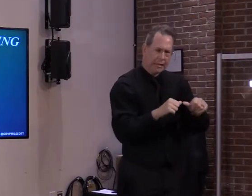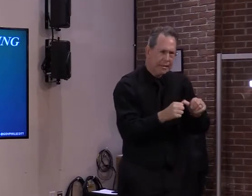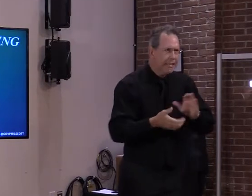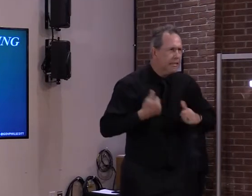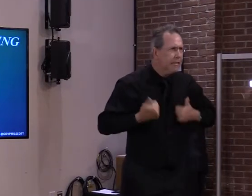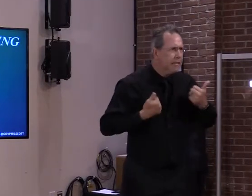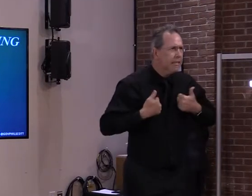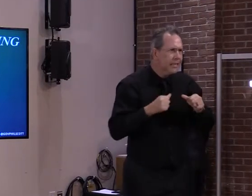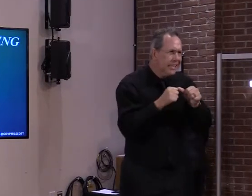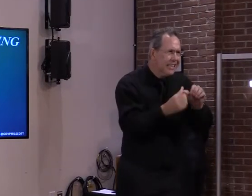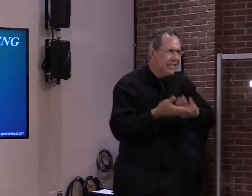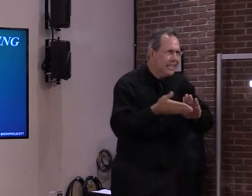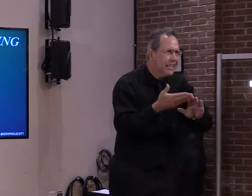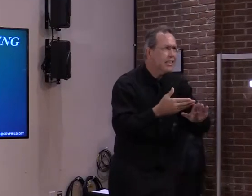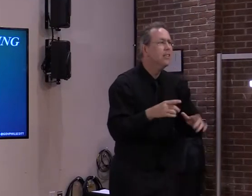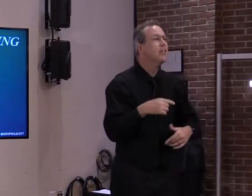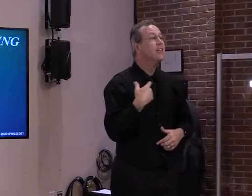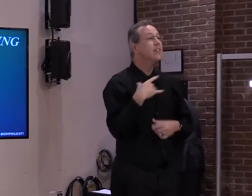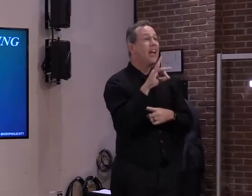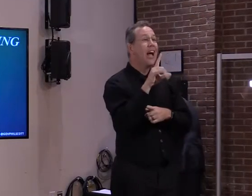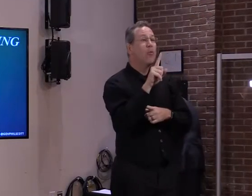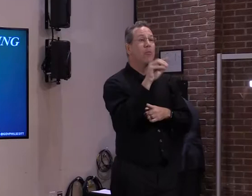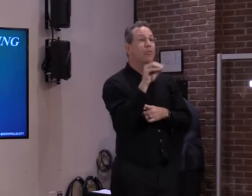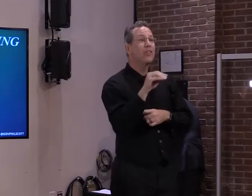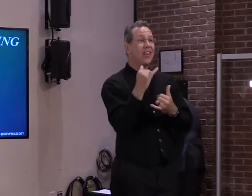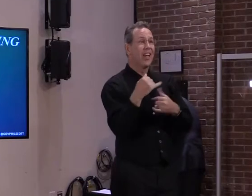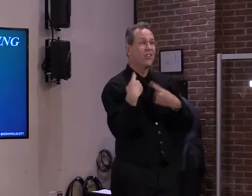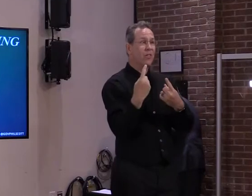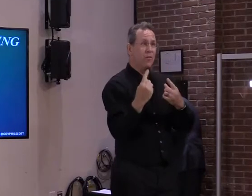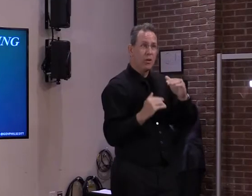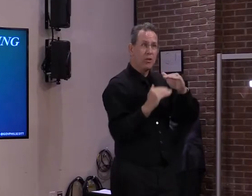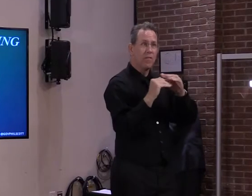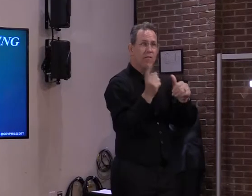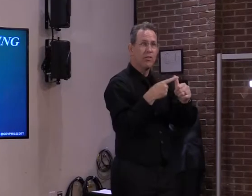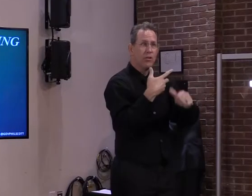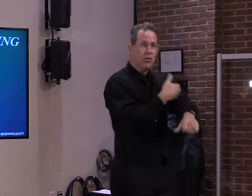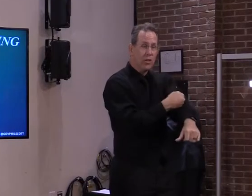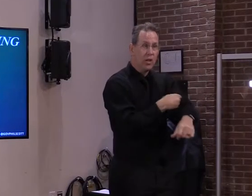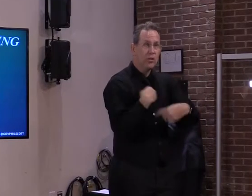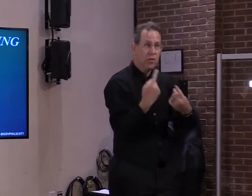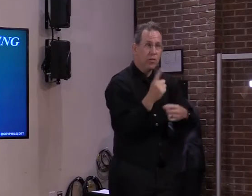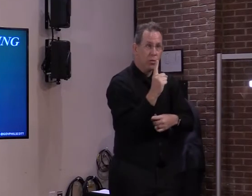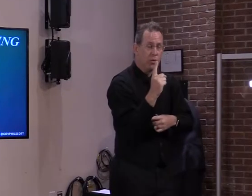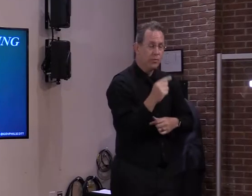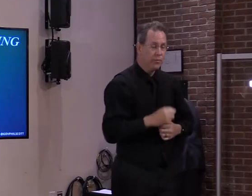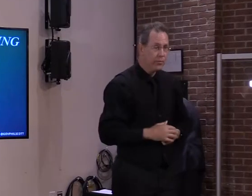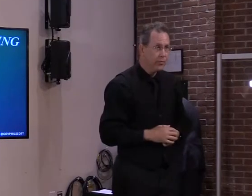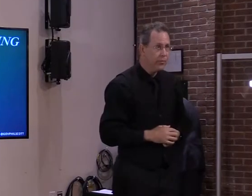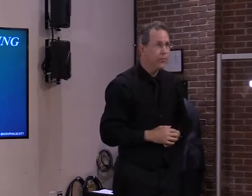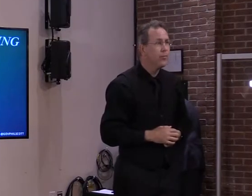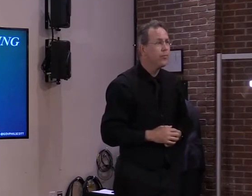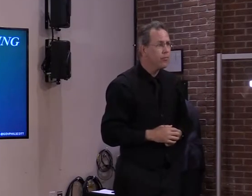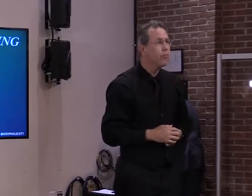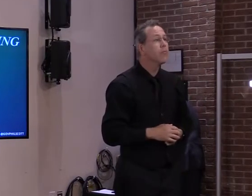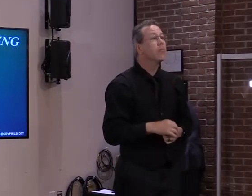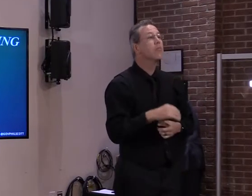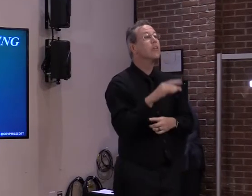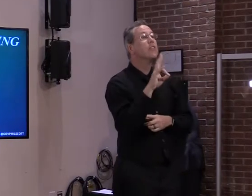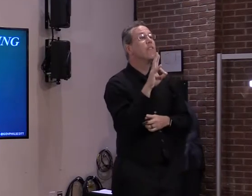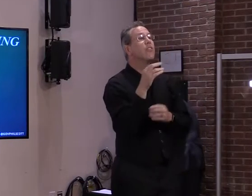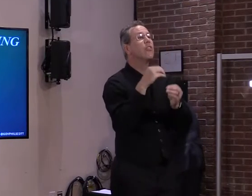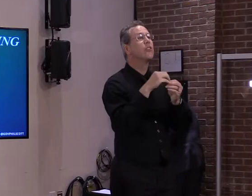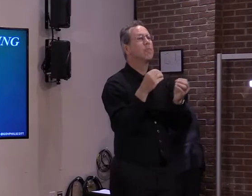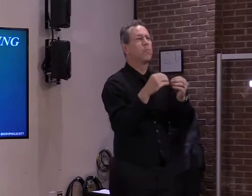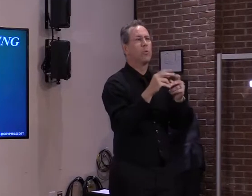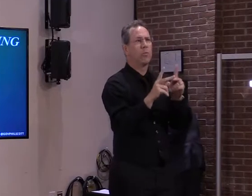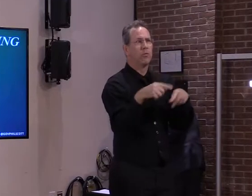81.3%, which is about 7,000 more people vaccinated over the last week. And this is even after all restrictions